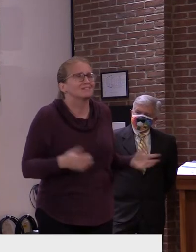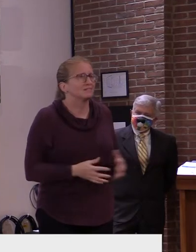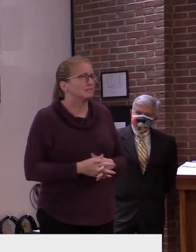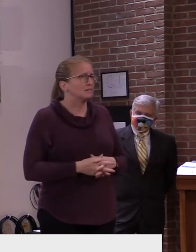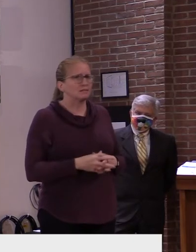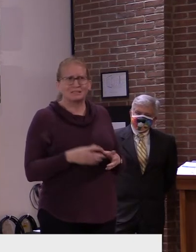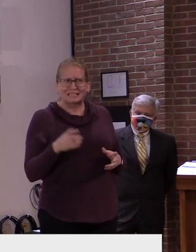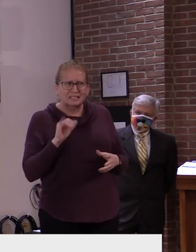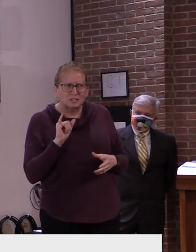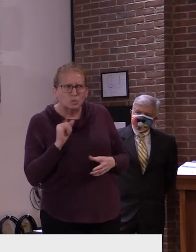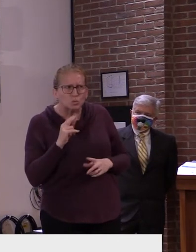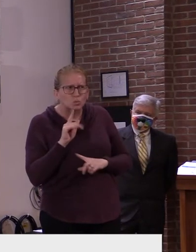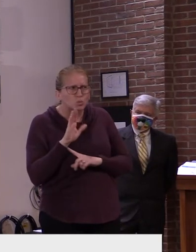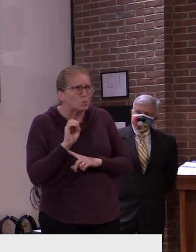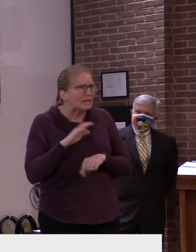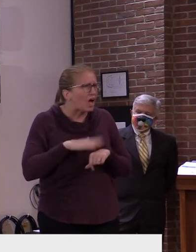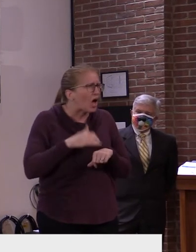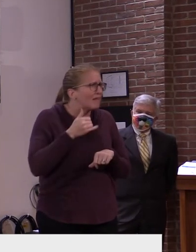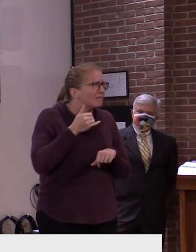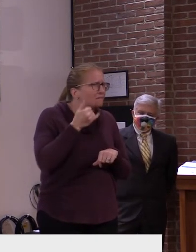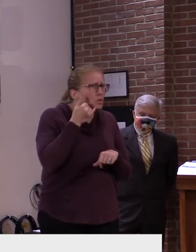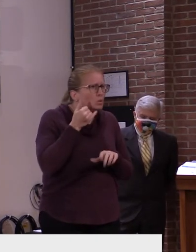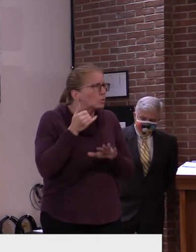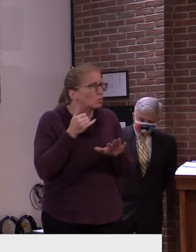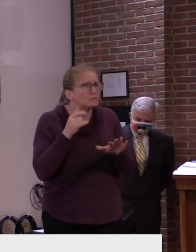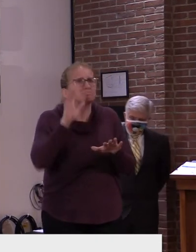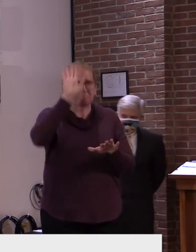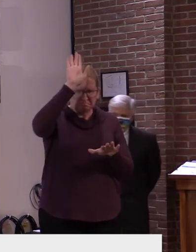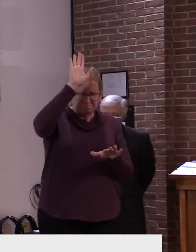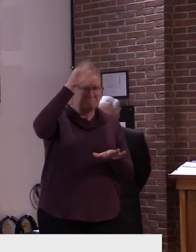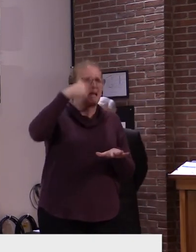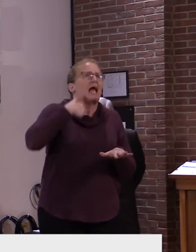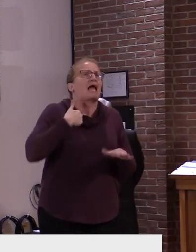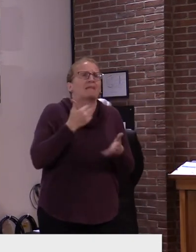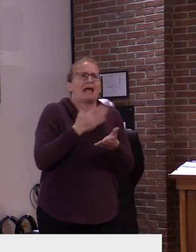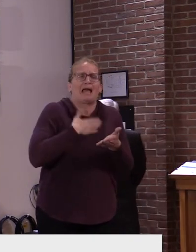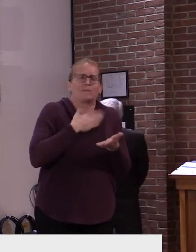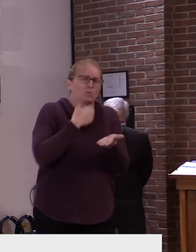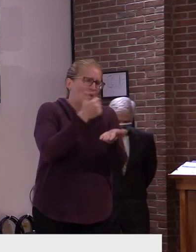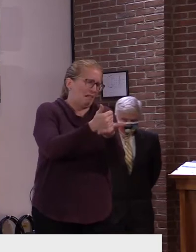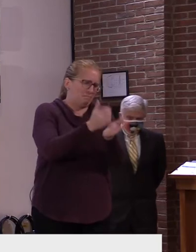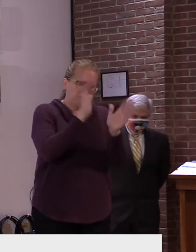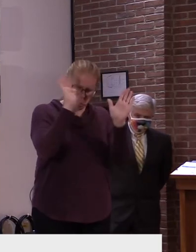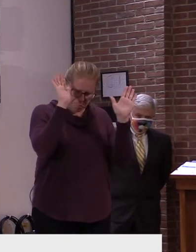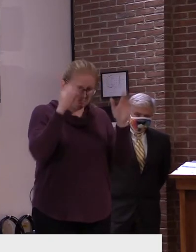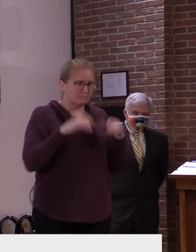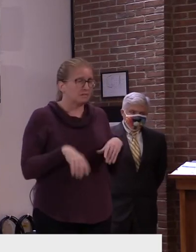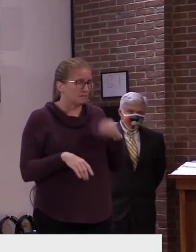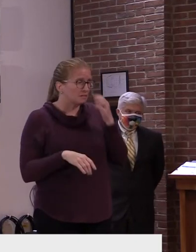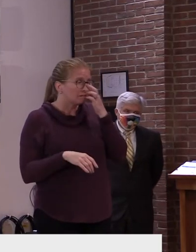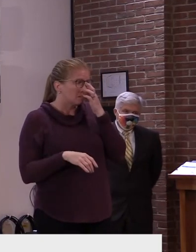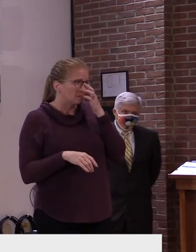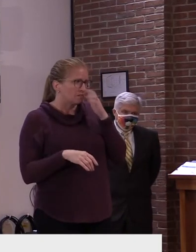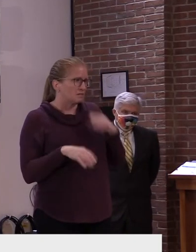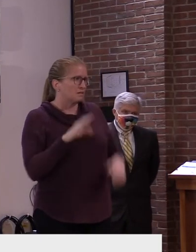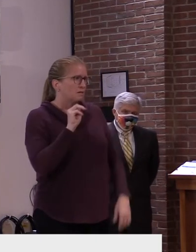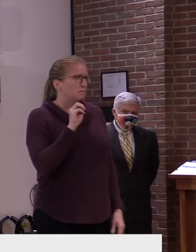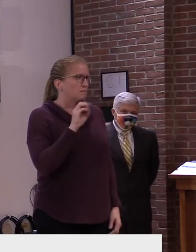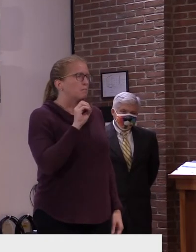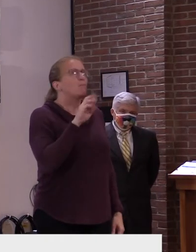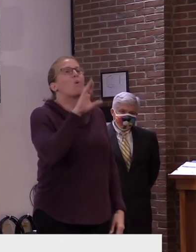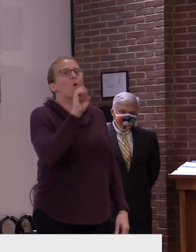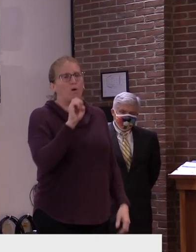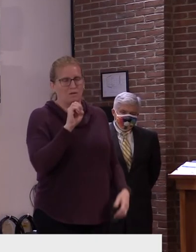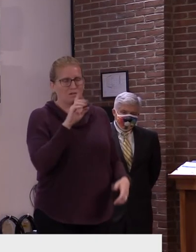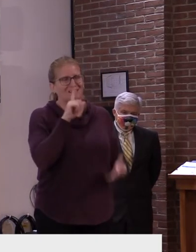is Julie on the line? Governor, this is Secretary Moore. Yeah, thank you. I'm happy to help answer that question. So we do